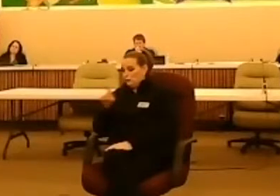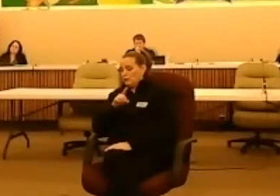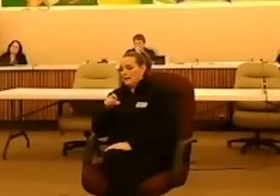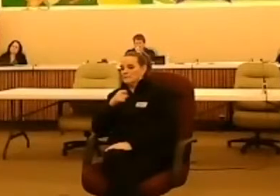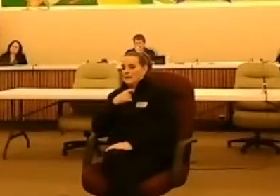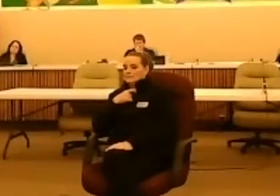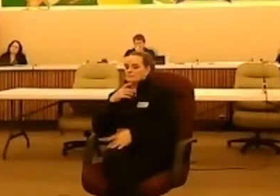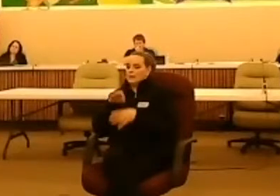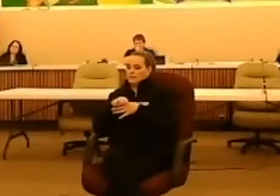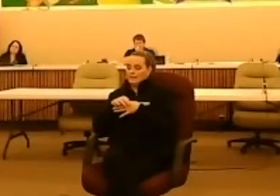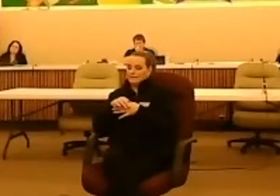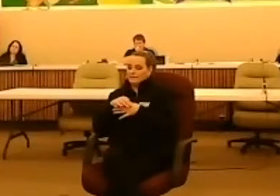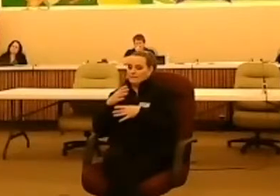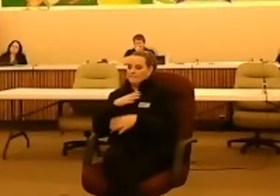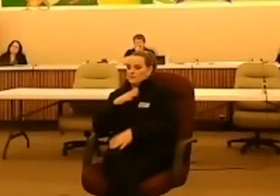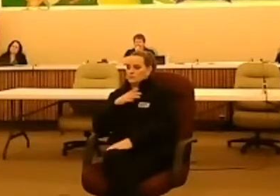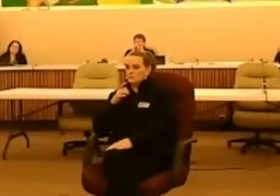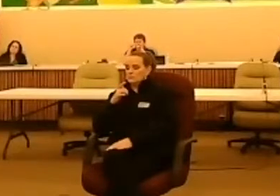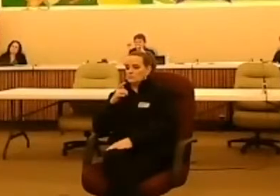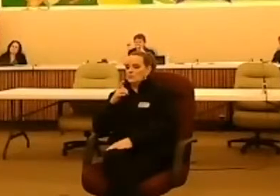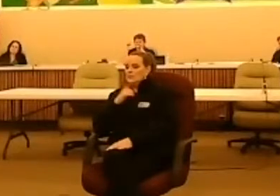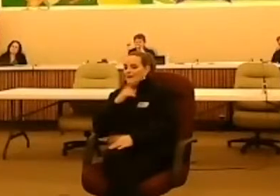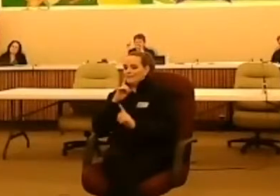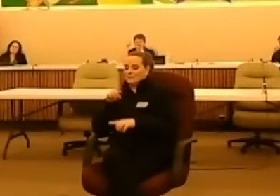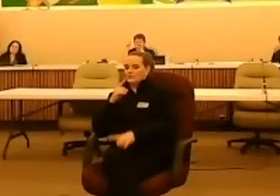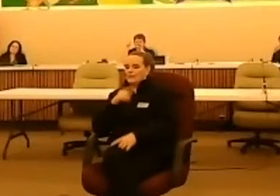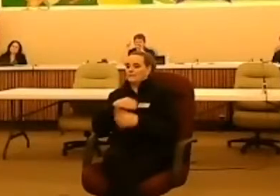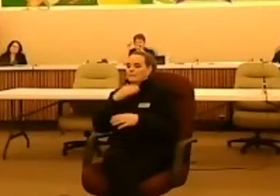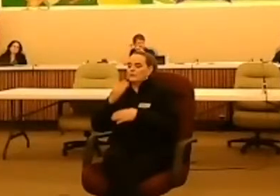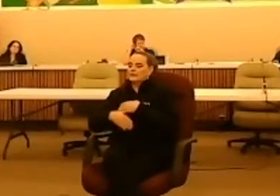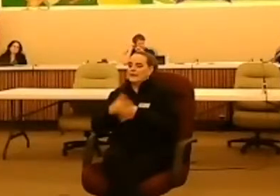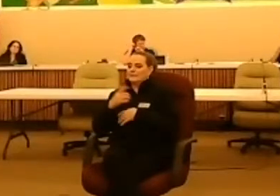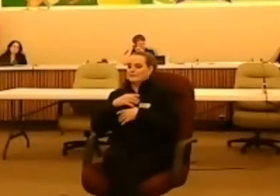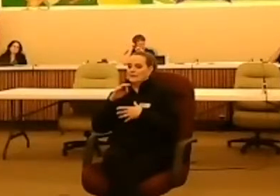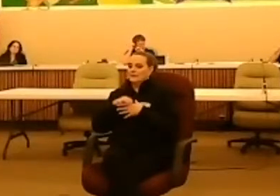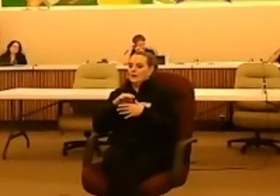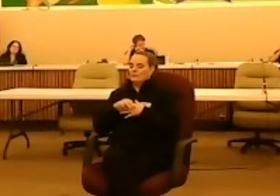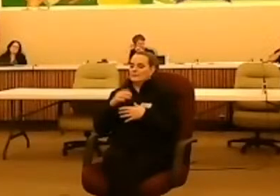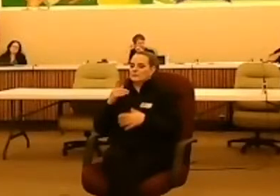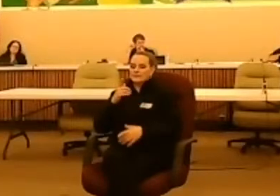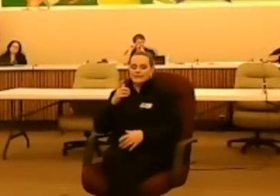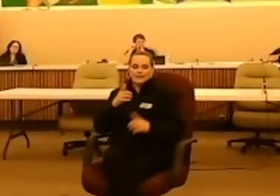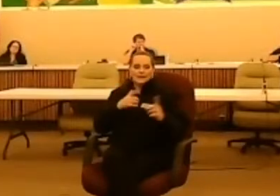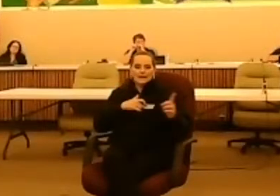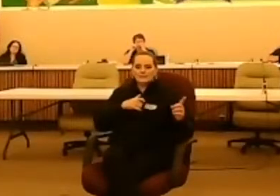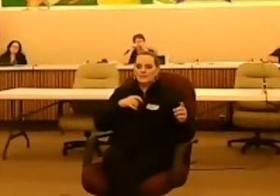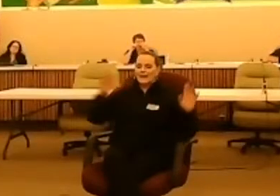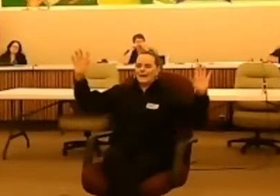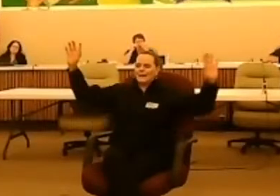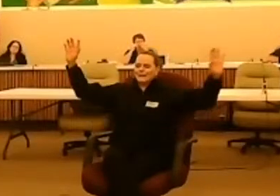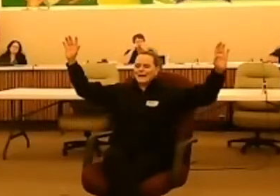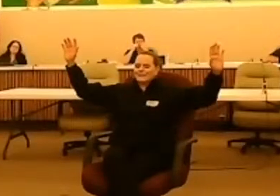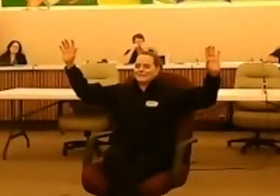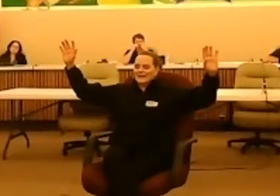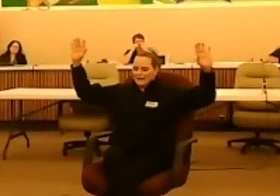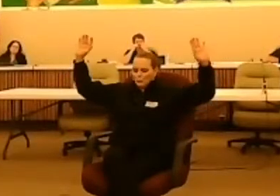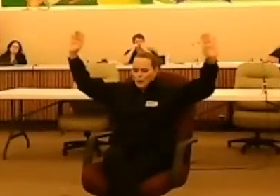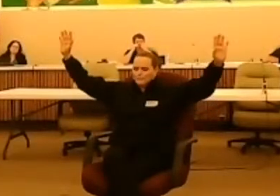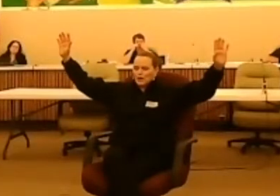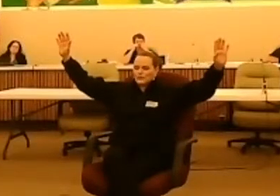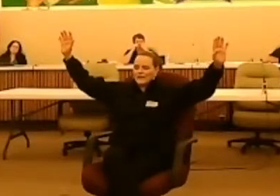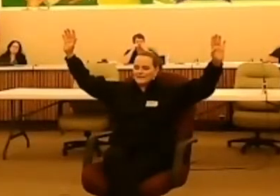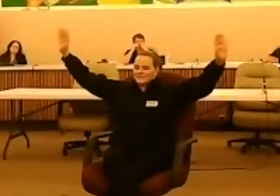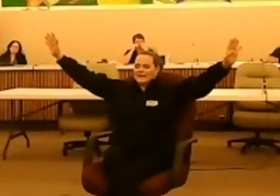to answer for that during your next election. Well, Or you have to, this might show up in the court of